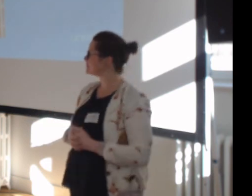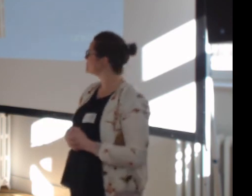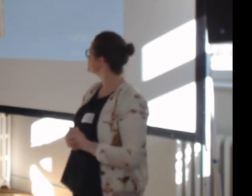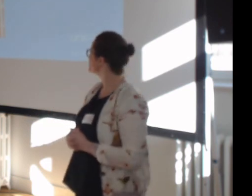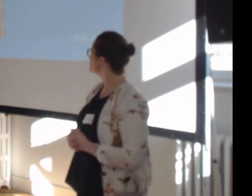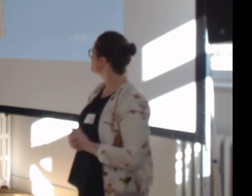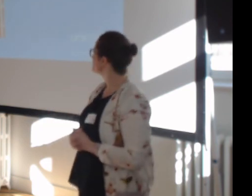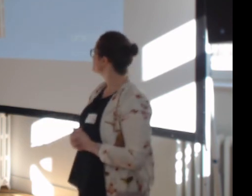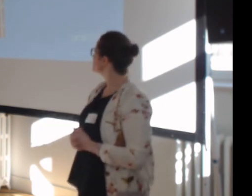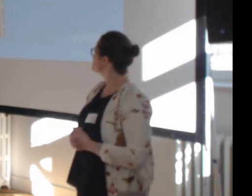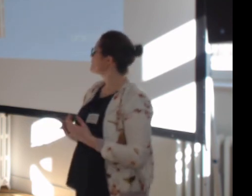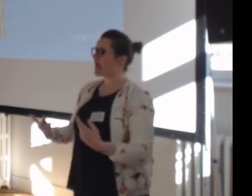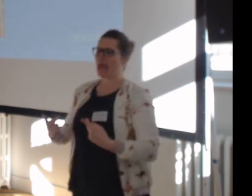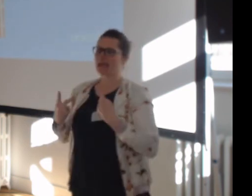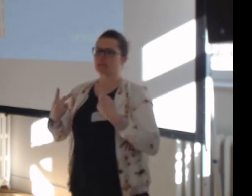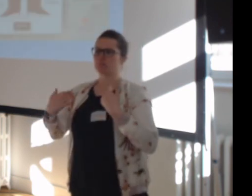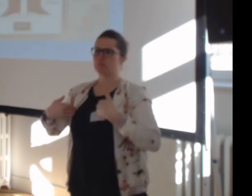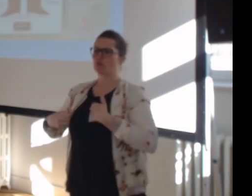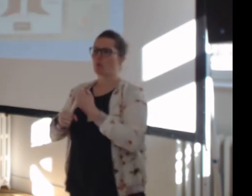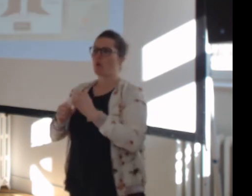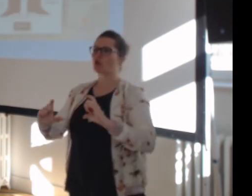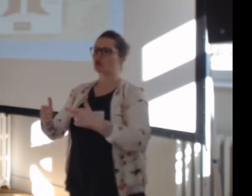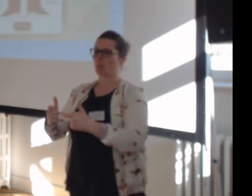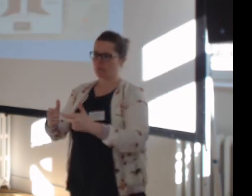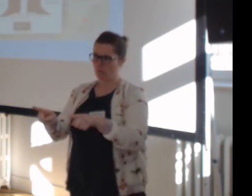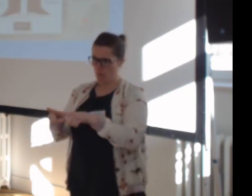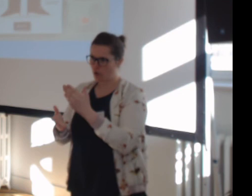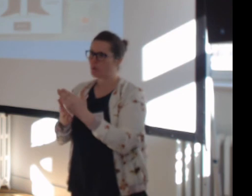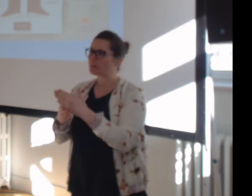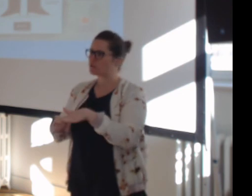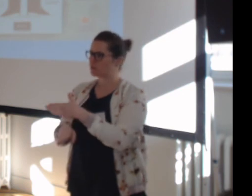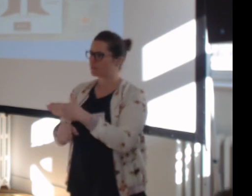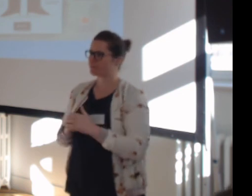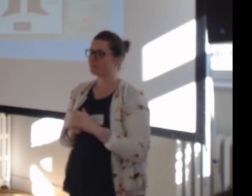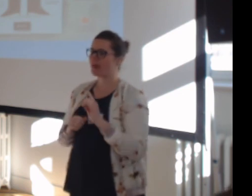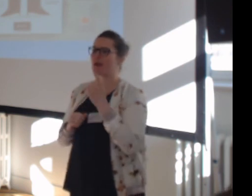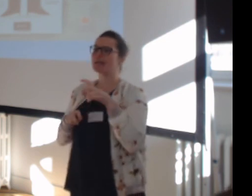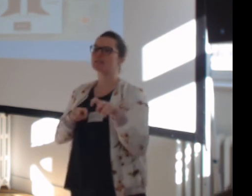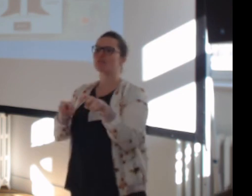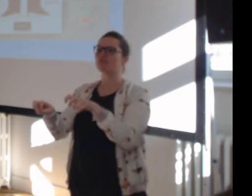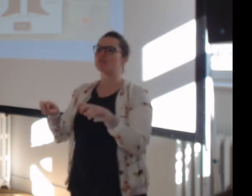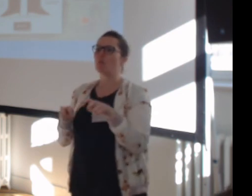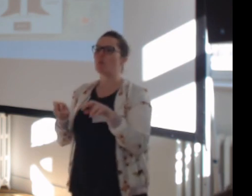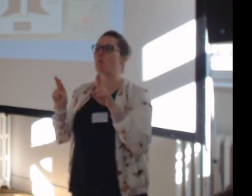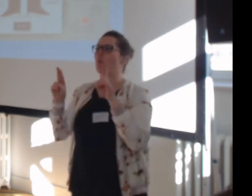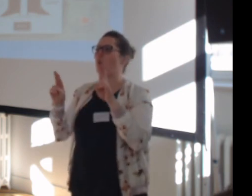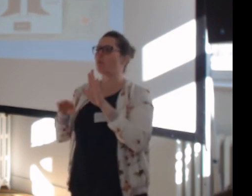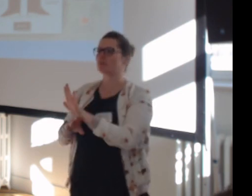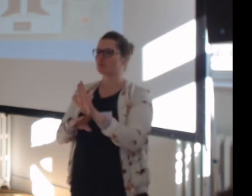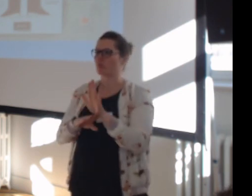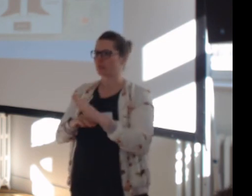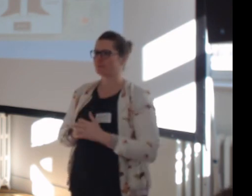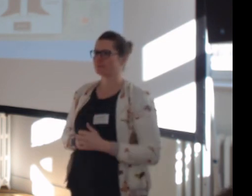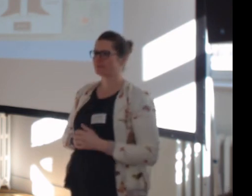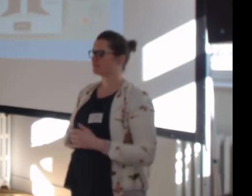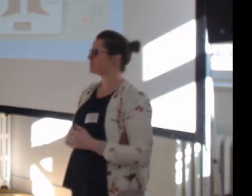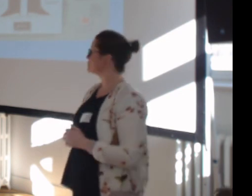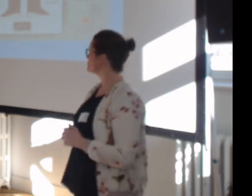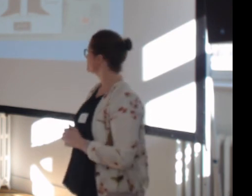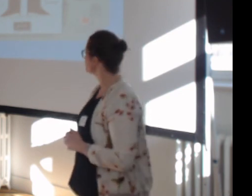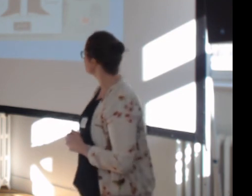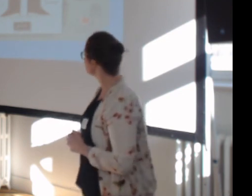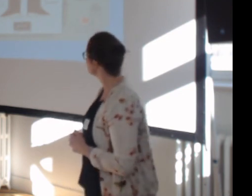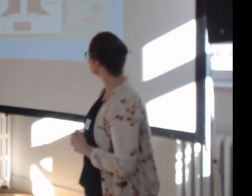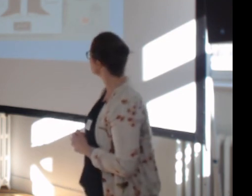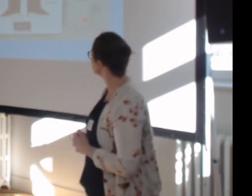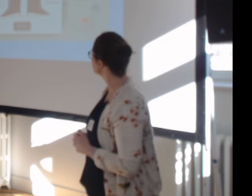conducted expert workshops. Here's the first video I'm hopefully going to show you. This